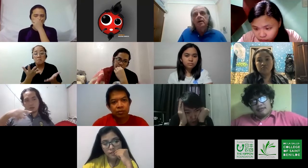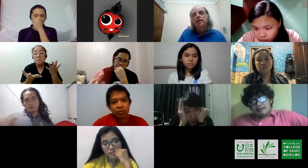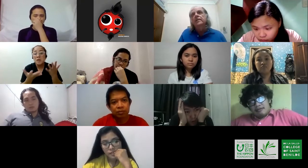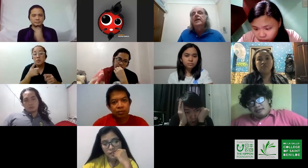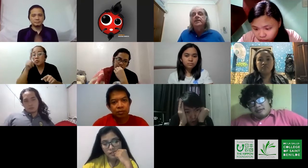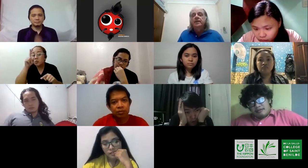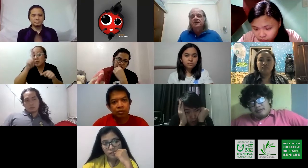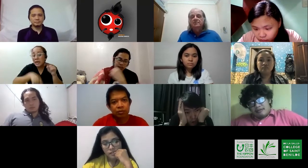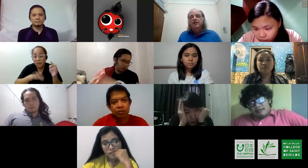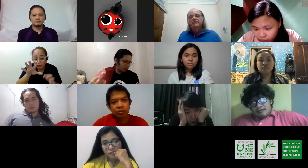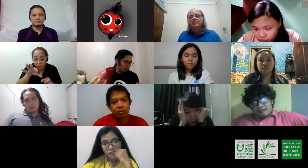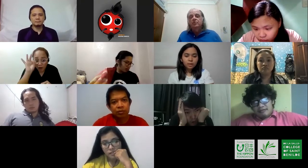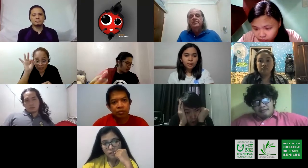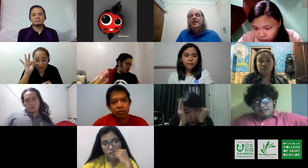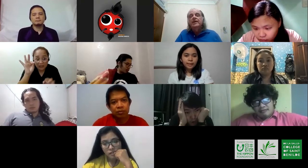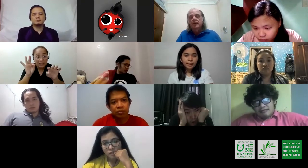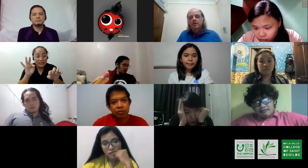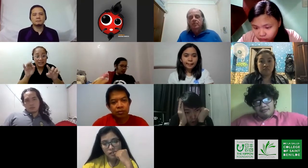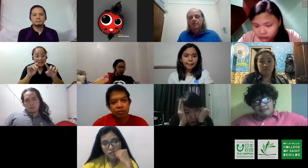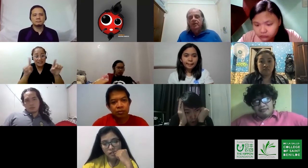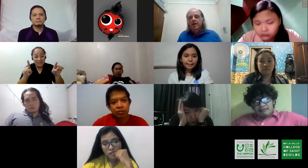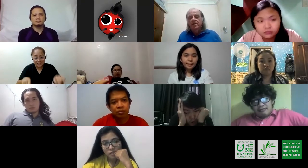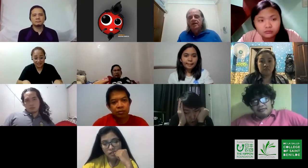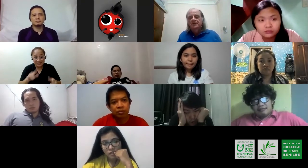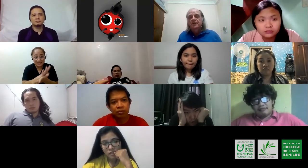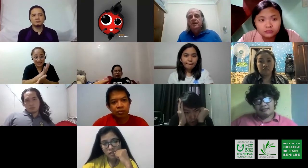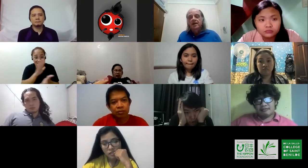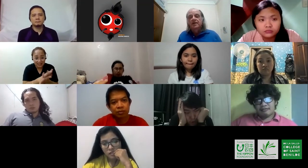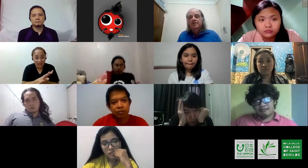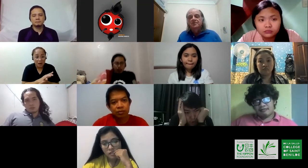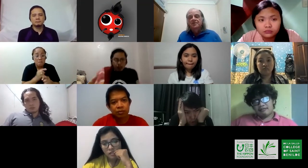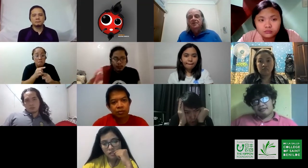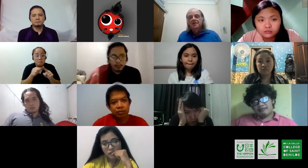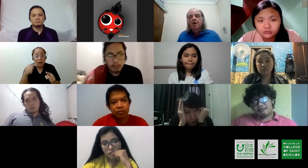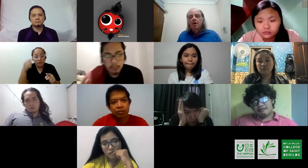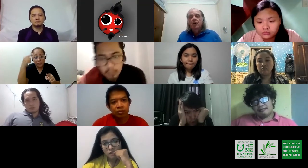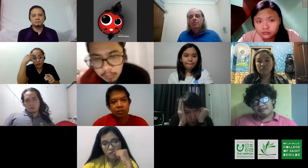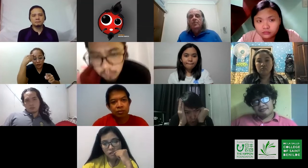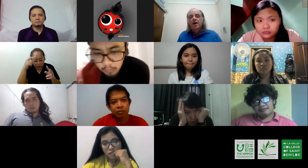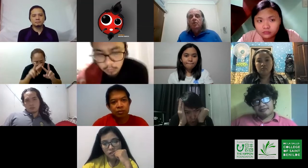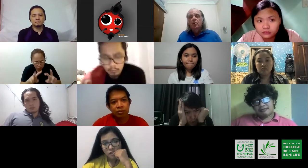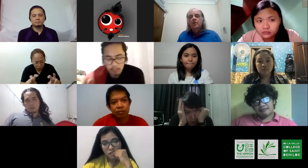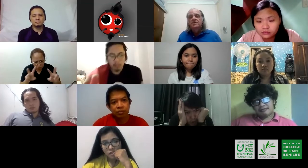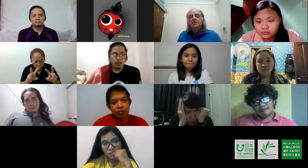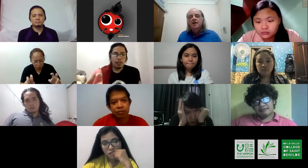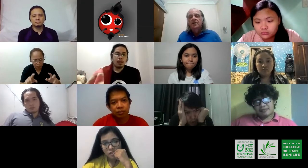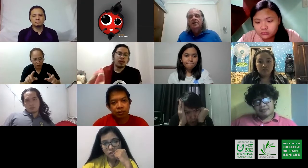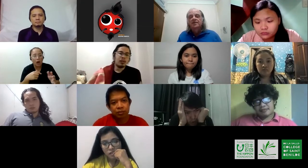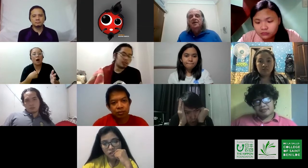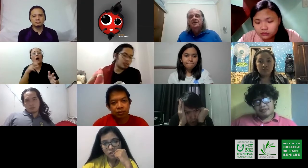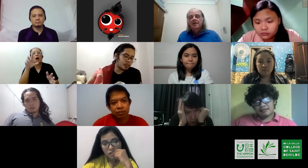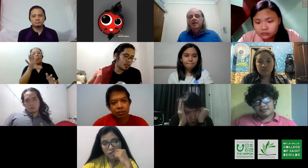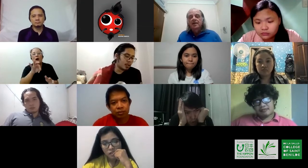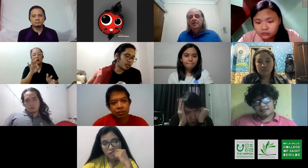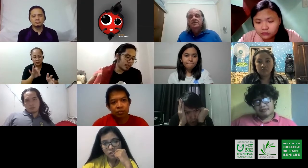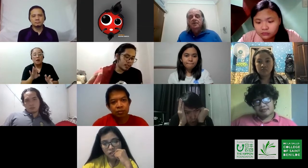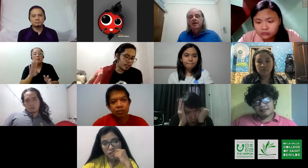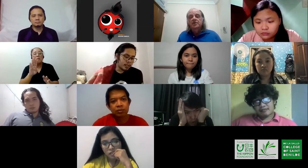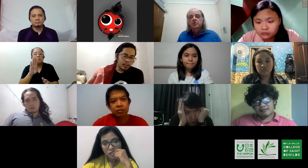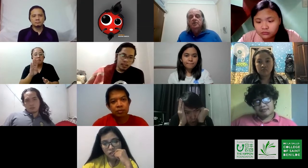the handouts, but if you think when you're analyzing the handouts, oh, Bangkok is in Thailand, Thailand is in Asia,